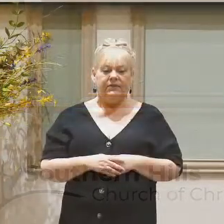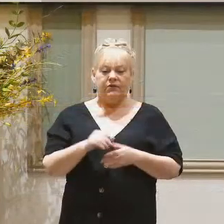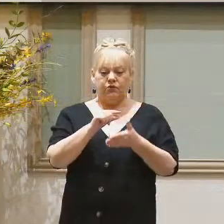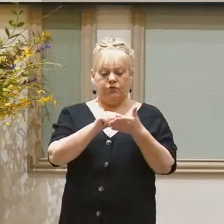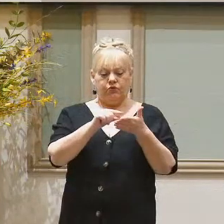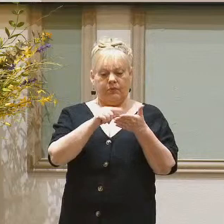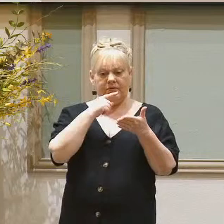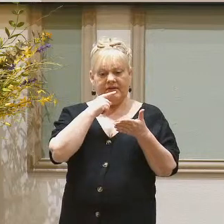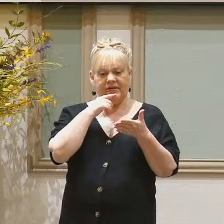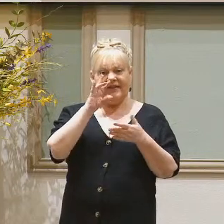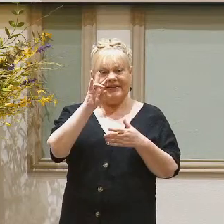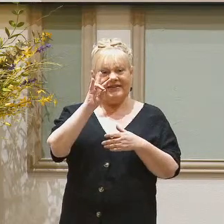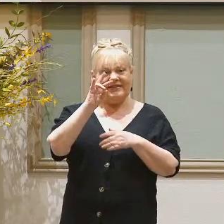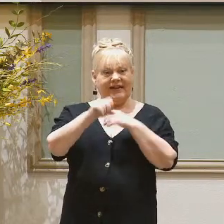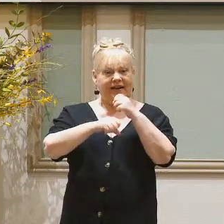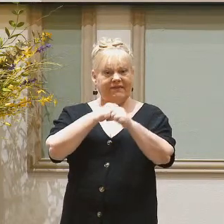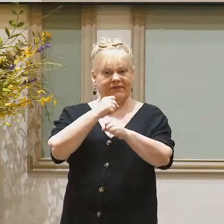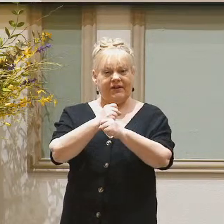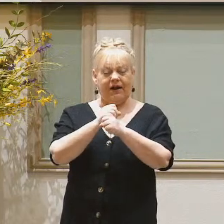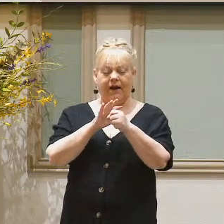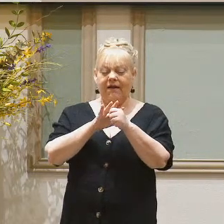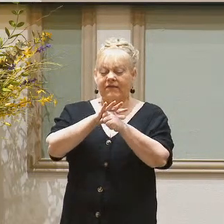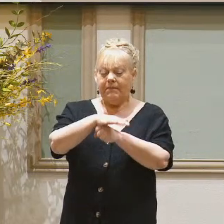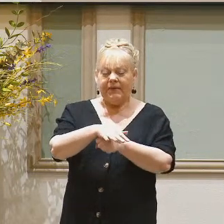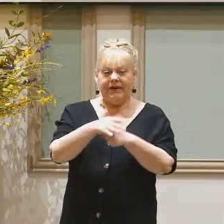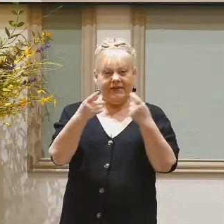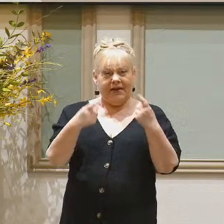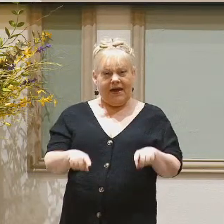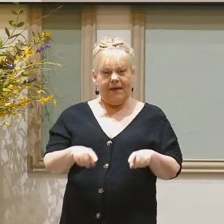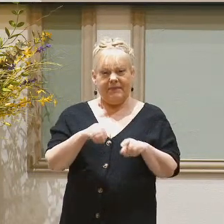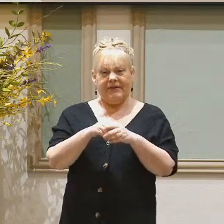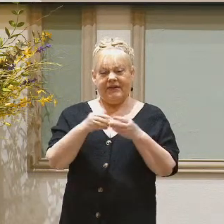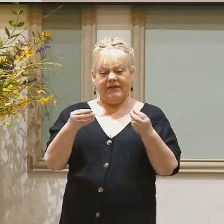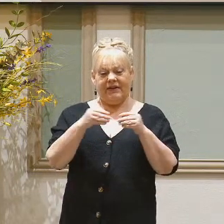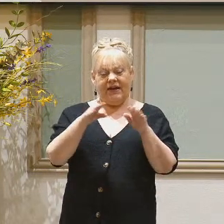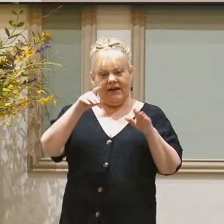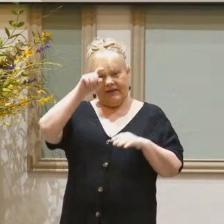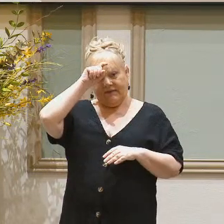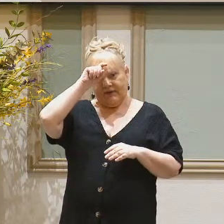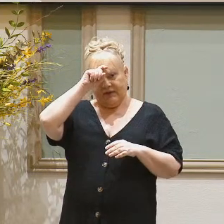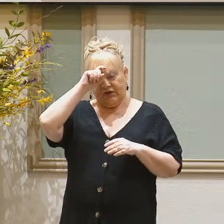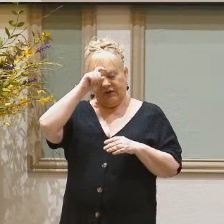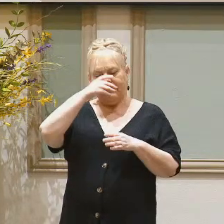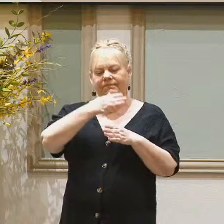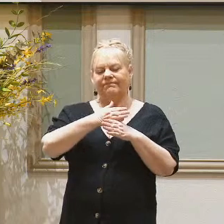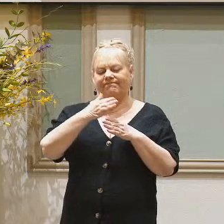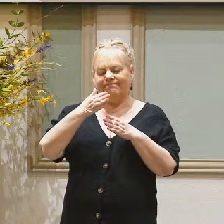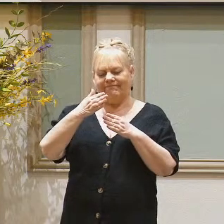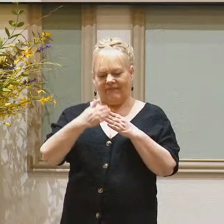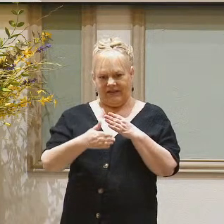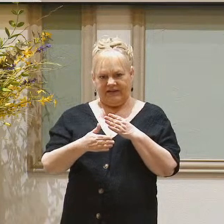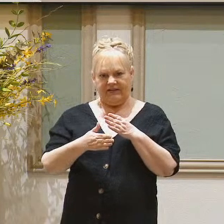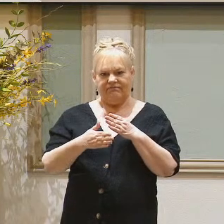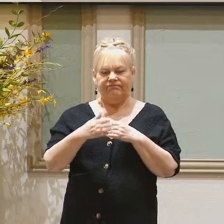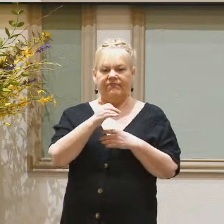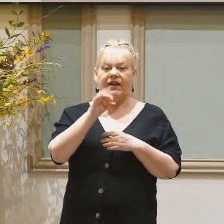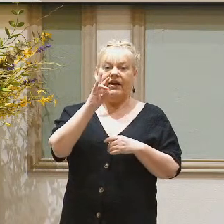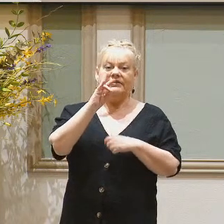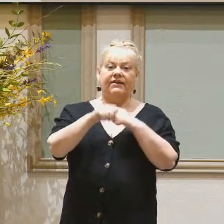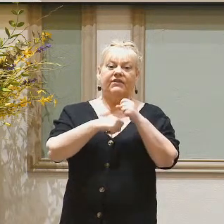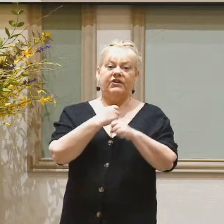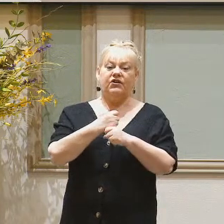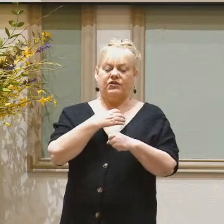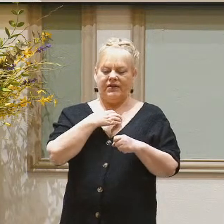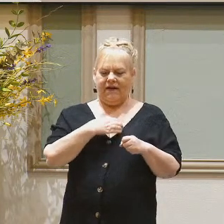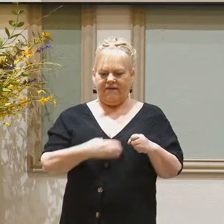Scripture says, the 7 years of plenty that occurred in the land of Egypt came to an end, and the 7 years of